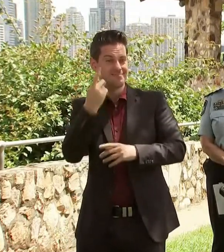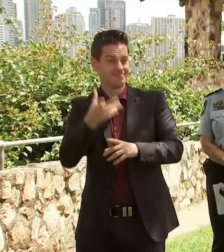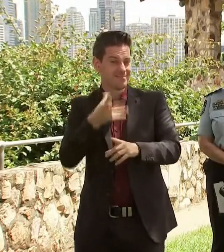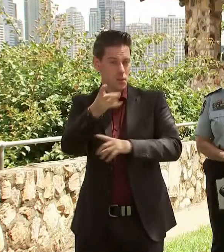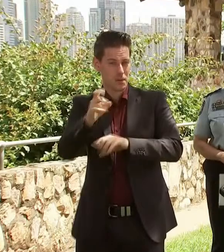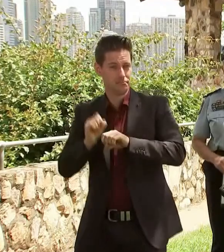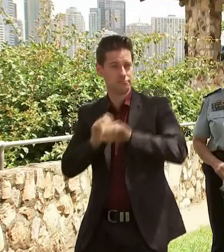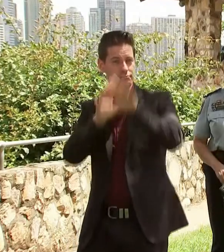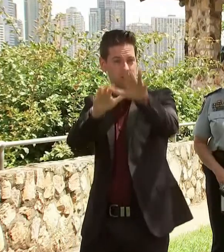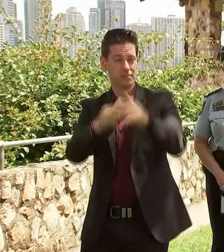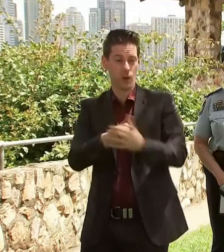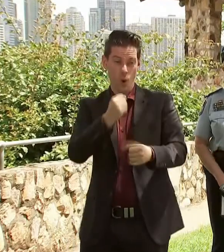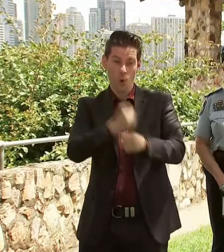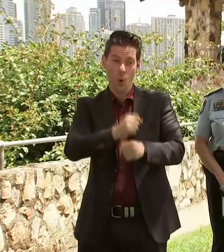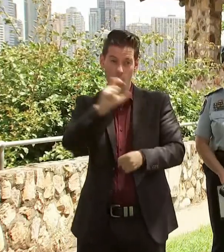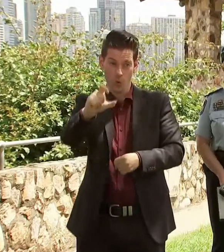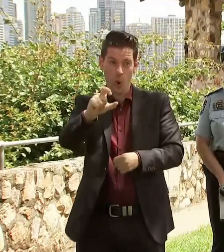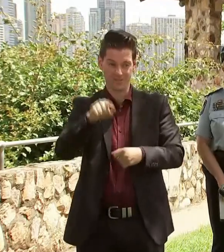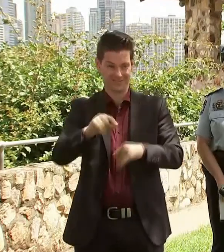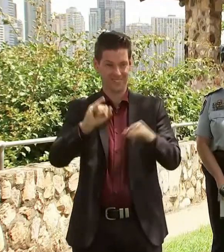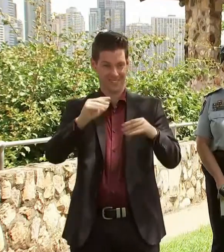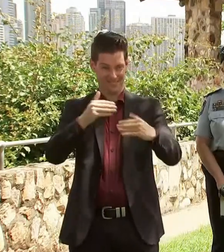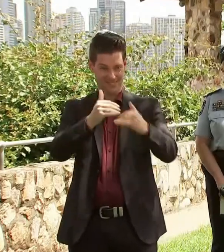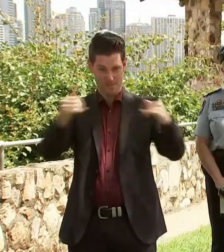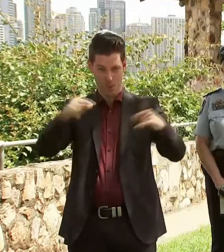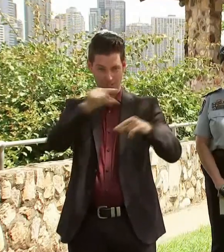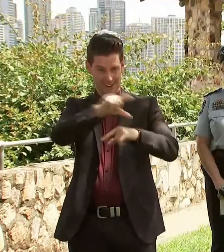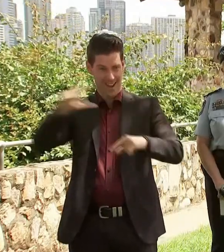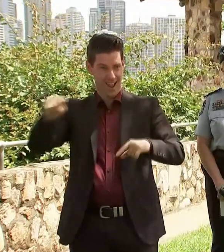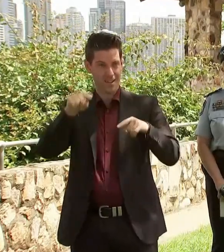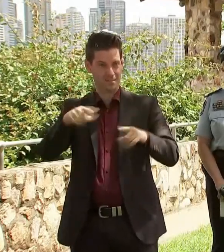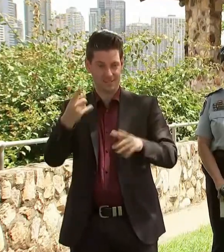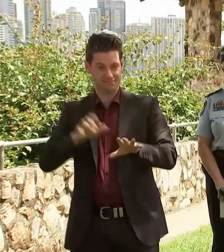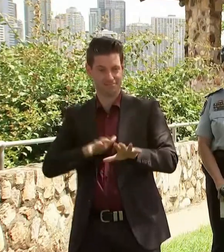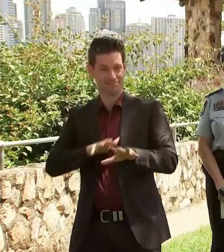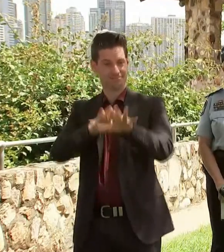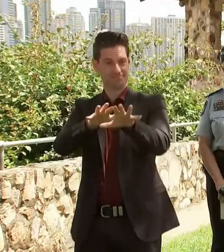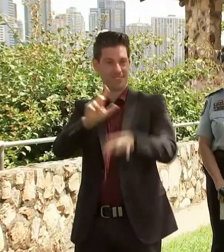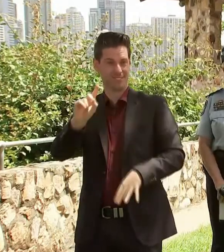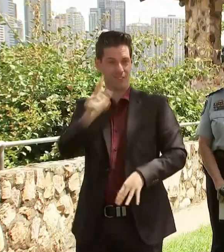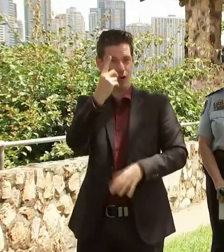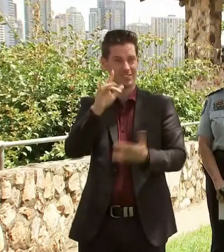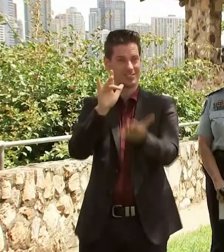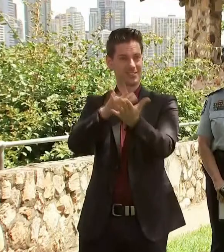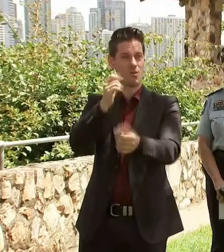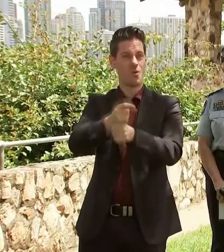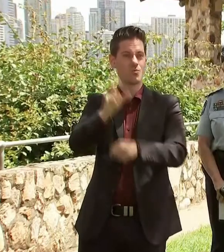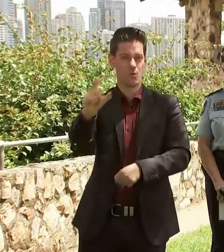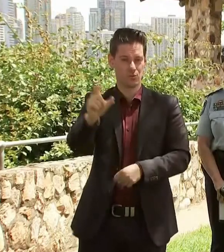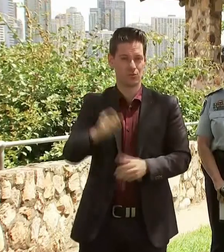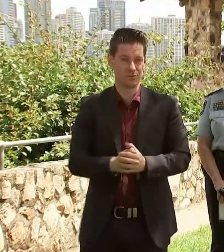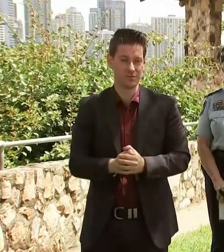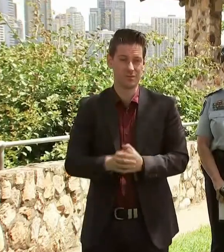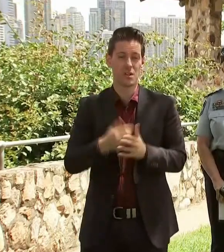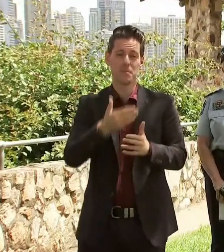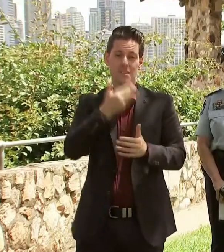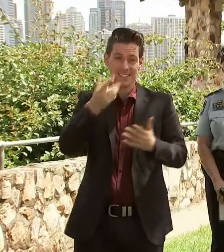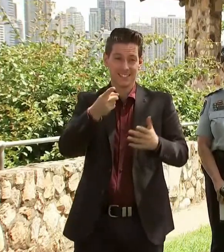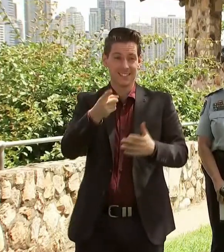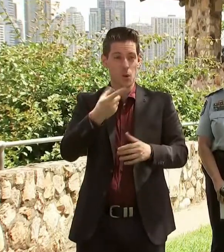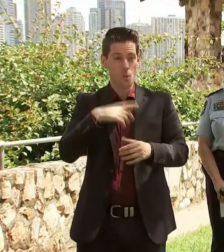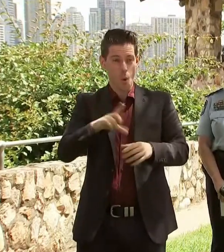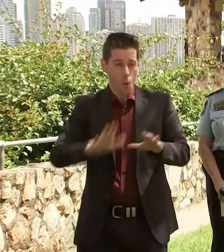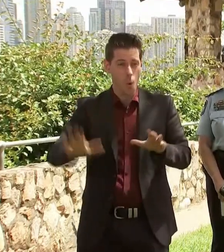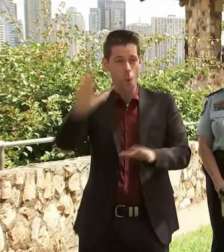line of what happens with COVID as the virus arrives in Queensland. So the higher the vaccination rate